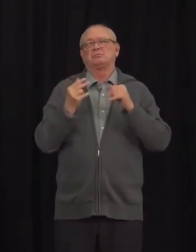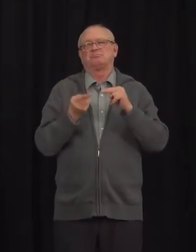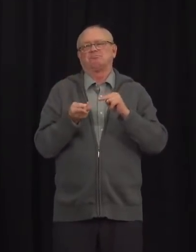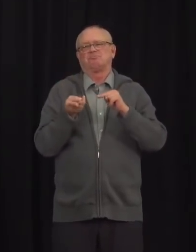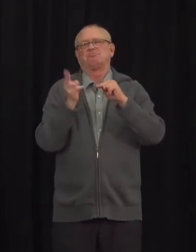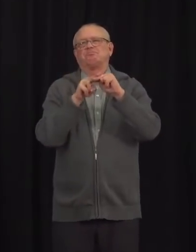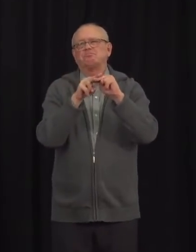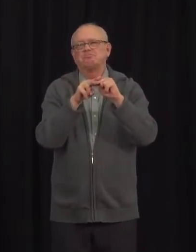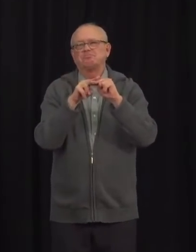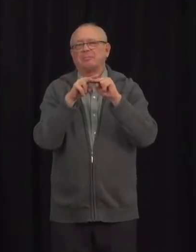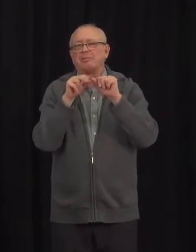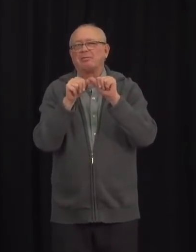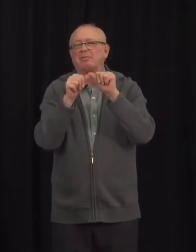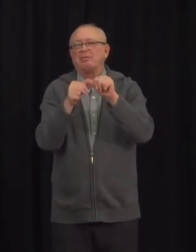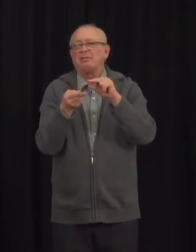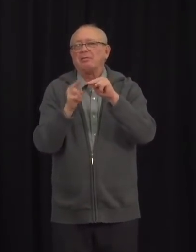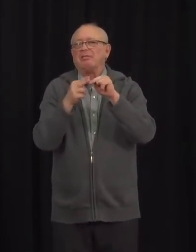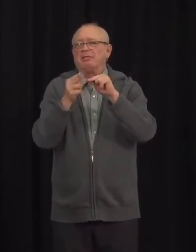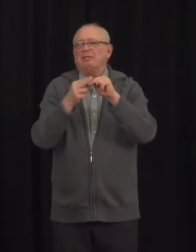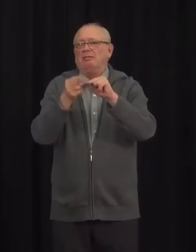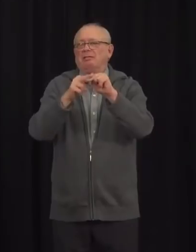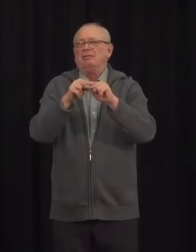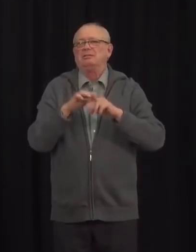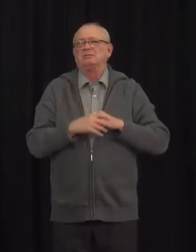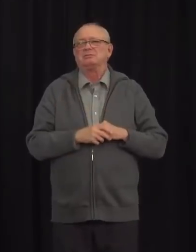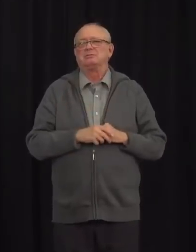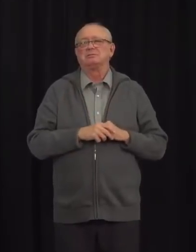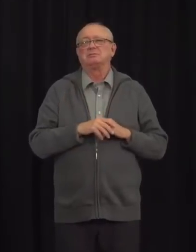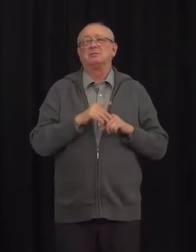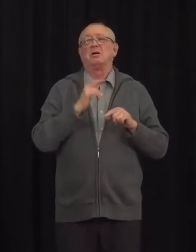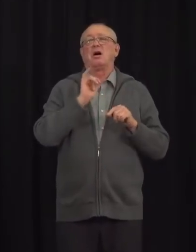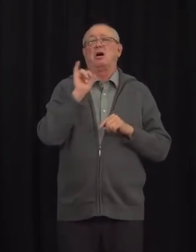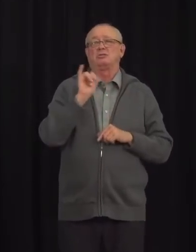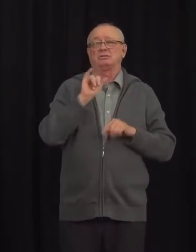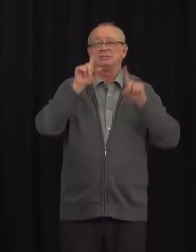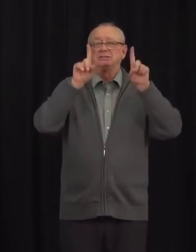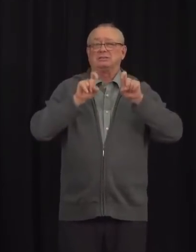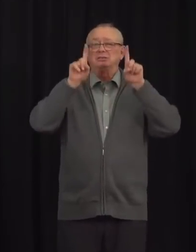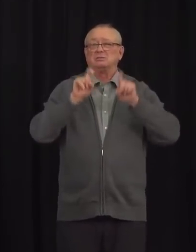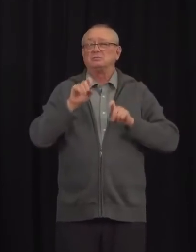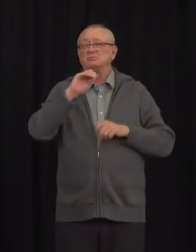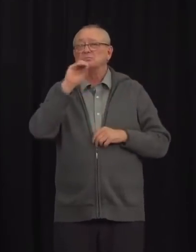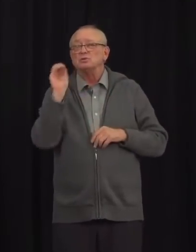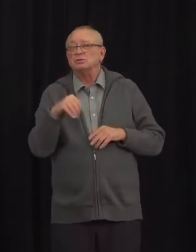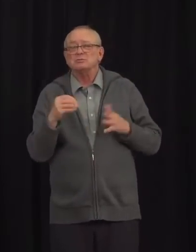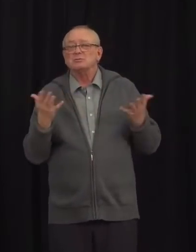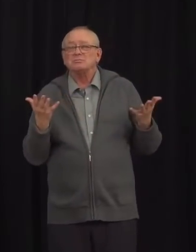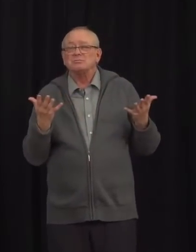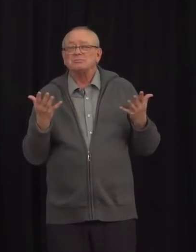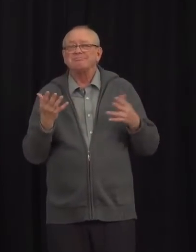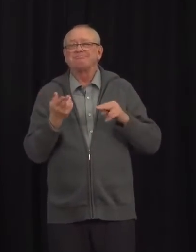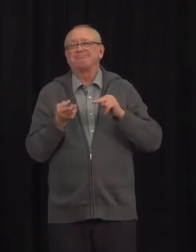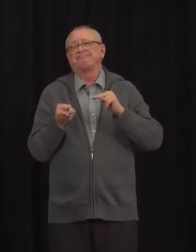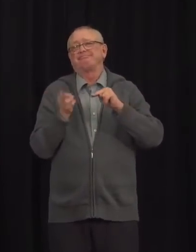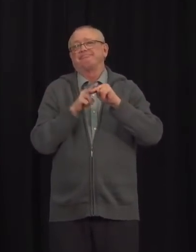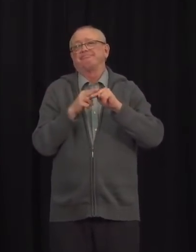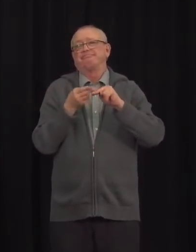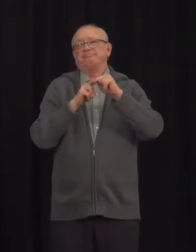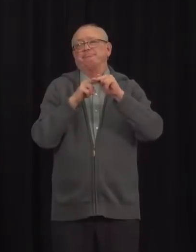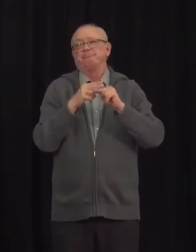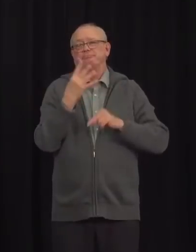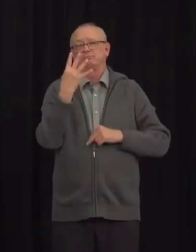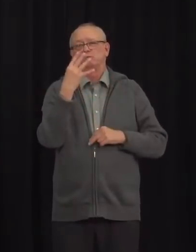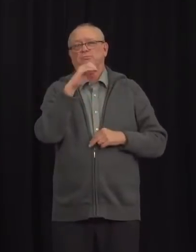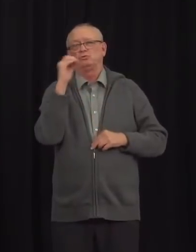grow. The average positivity rate for all COVID-19 tests in Edmonton has now increased to over